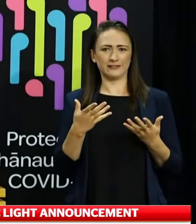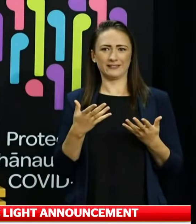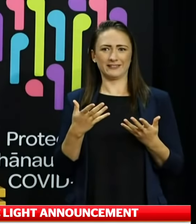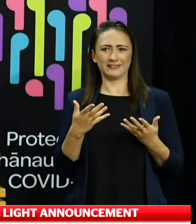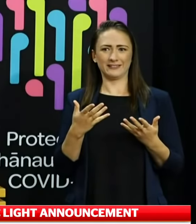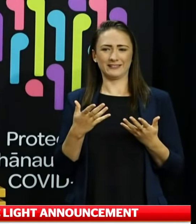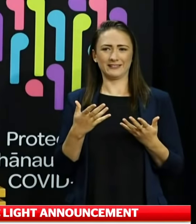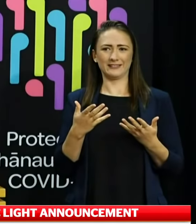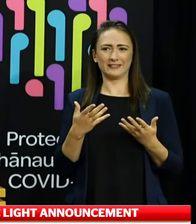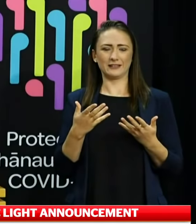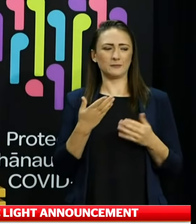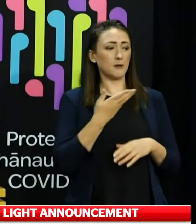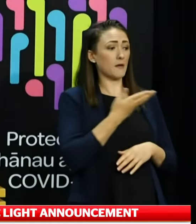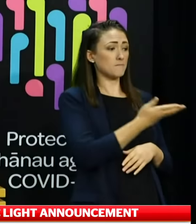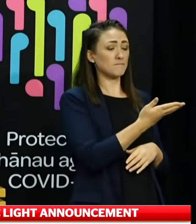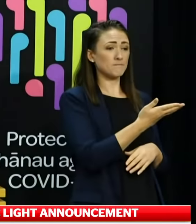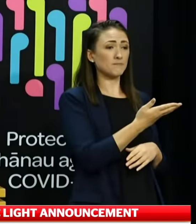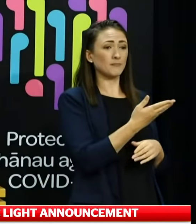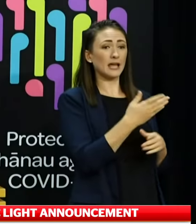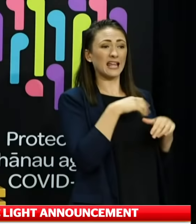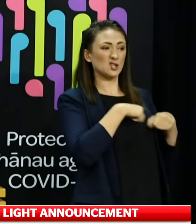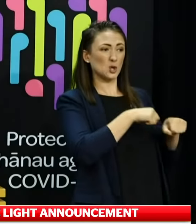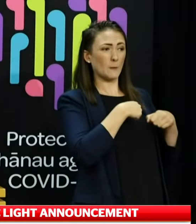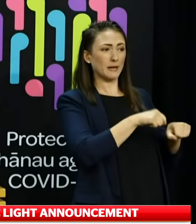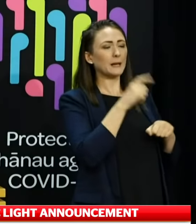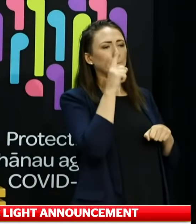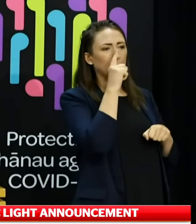would be. In retail, people aren't going to be consuming food